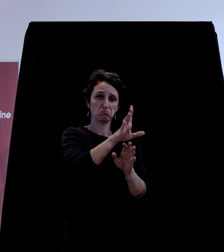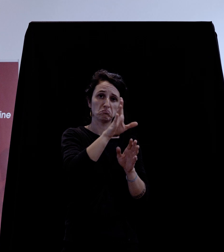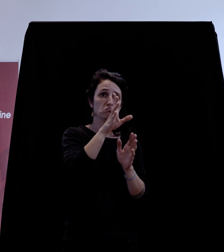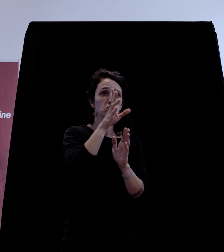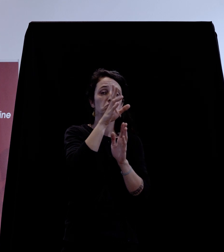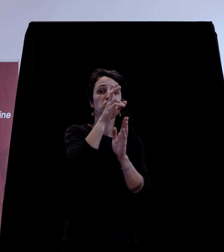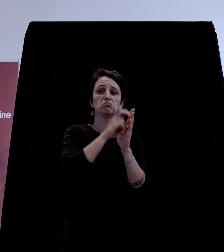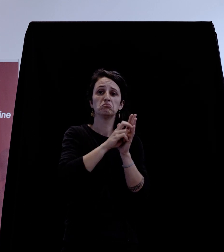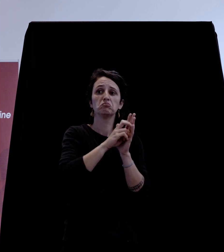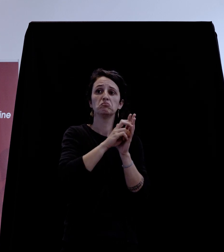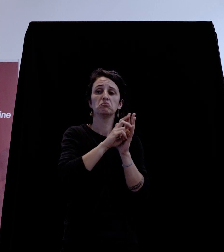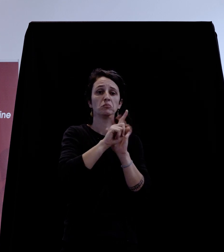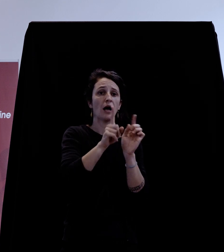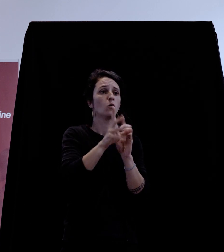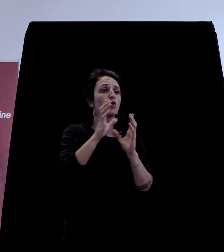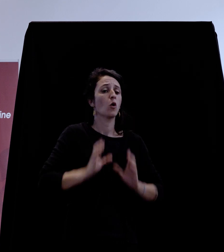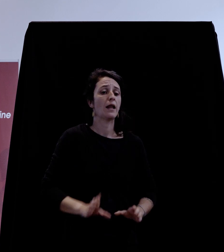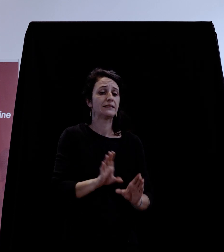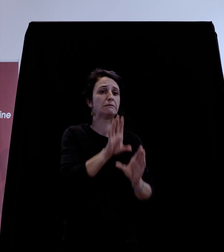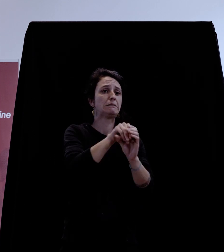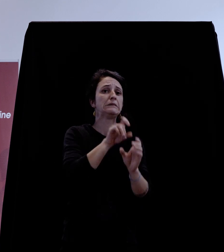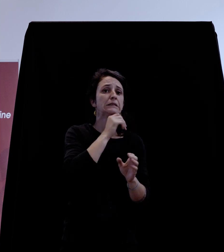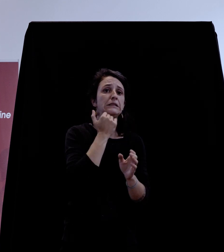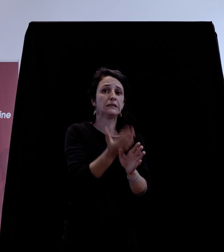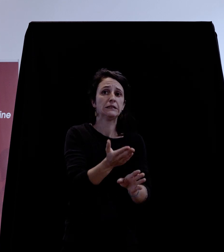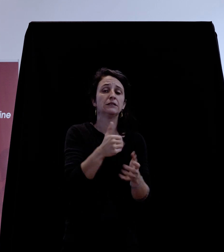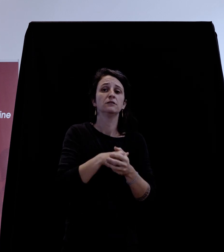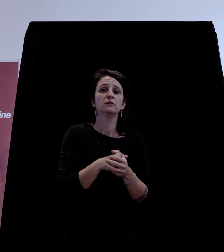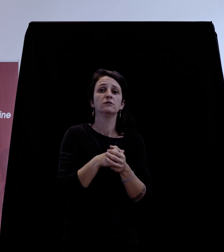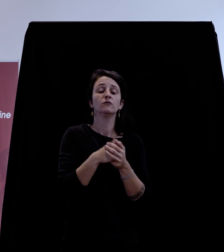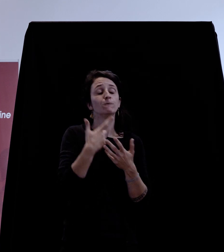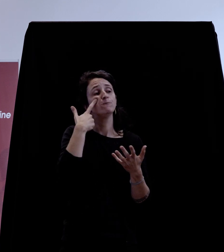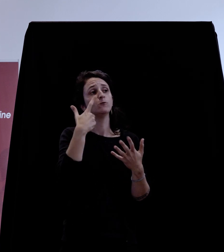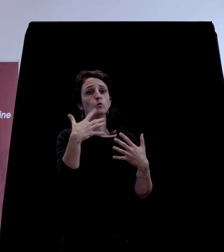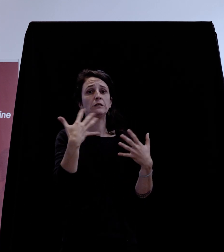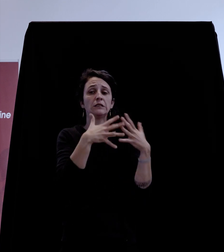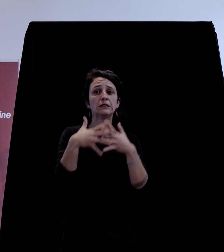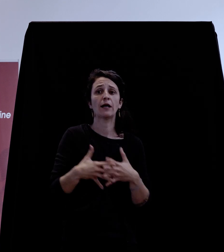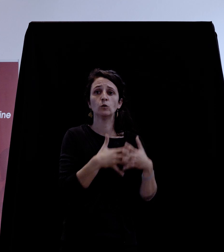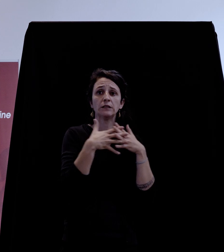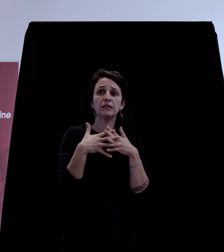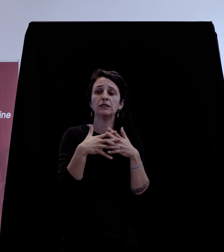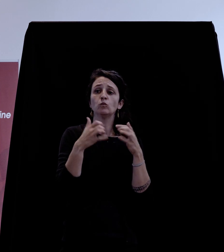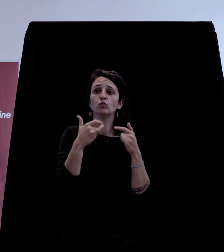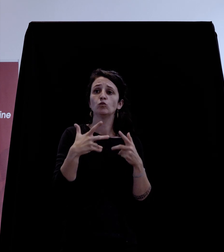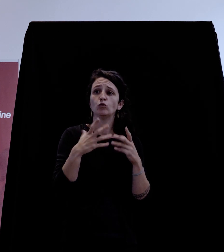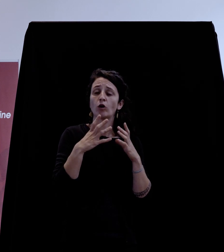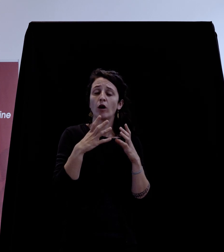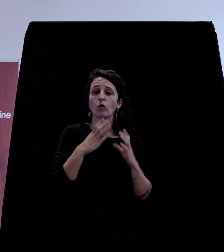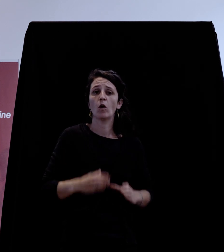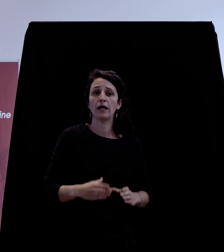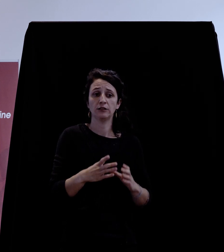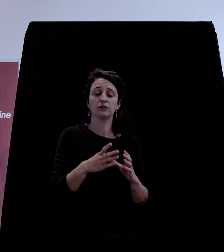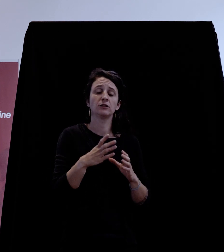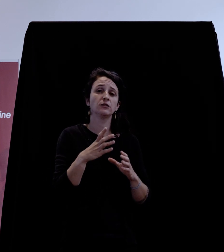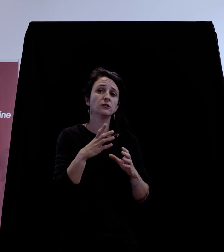My son is very, very low functioning. So there's a whole range there. So I